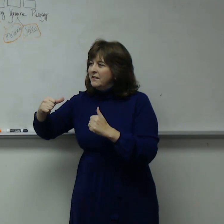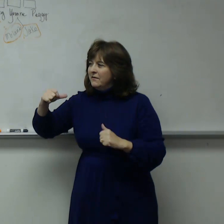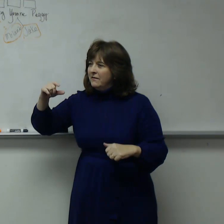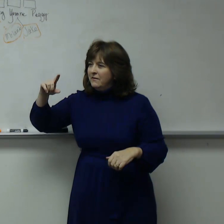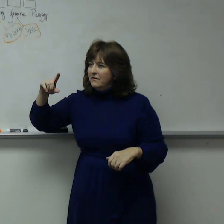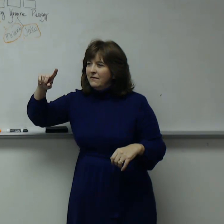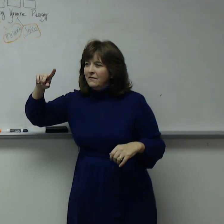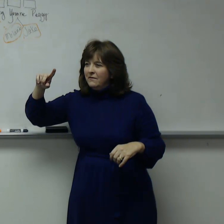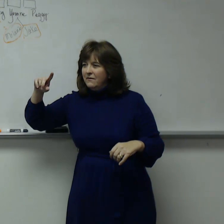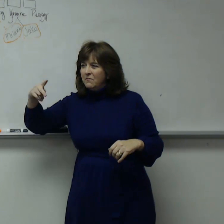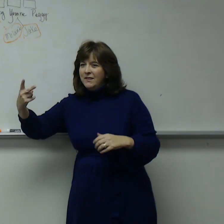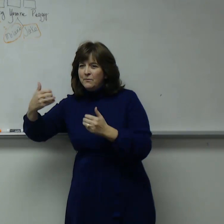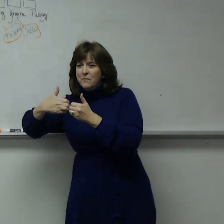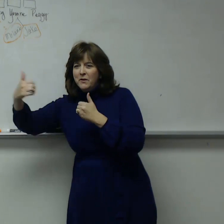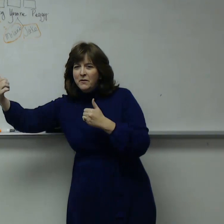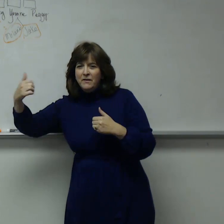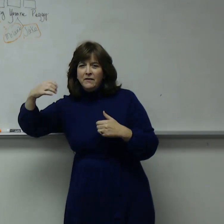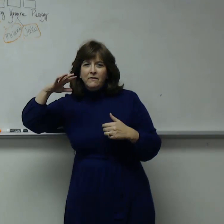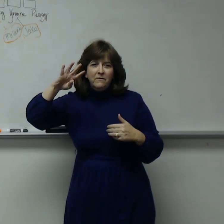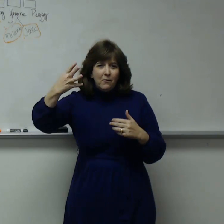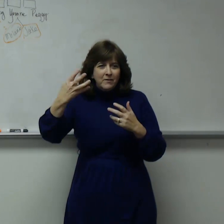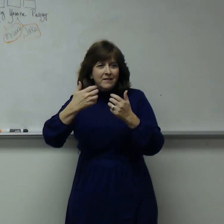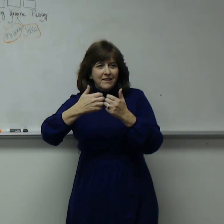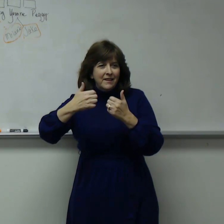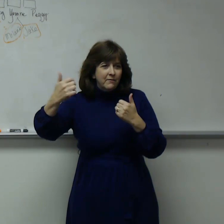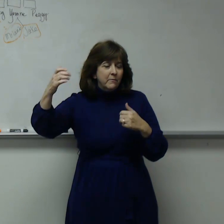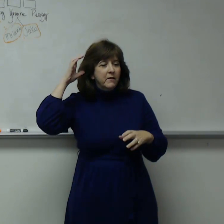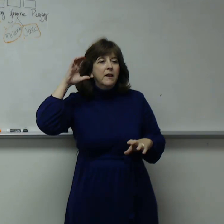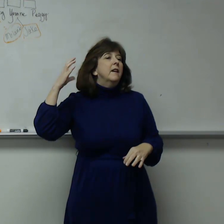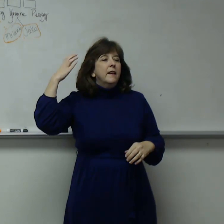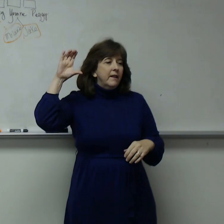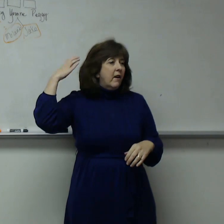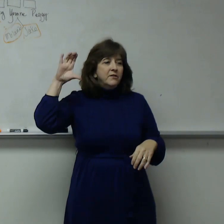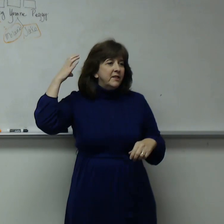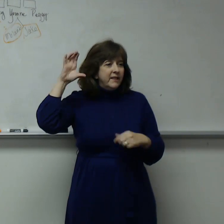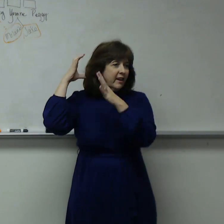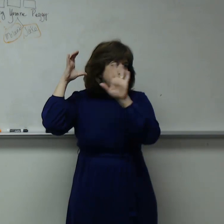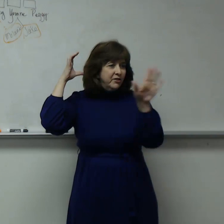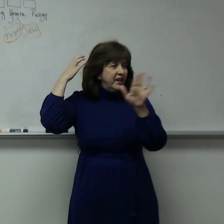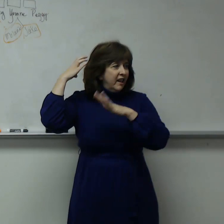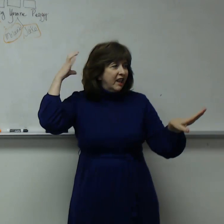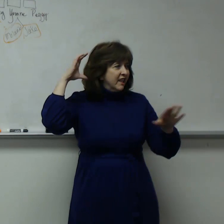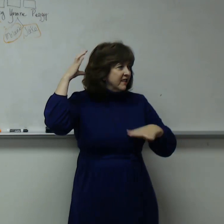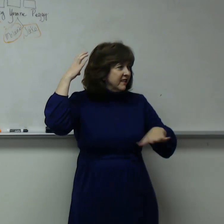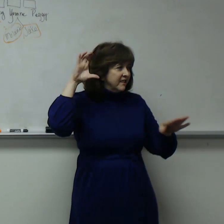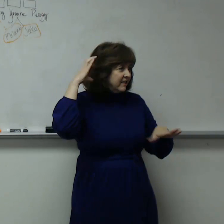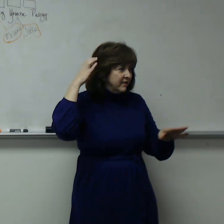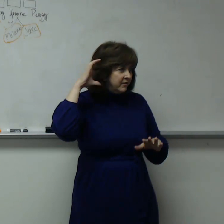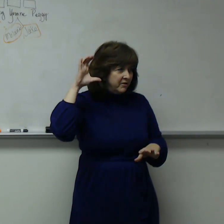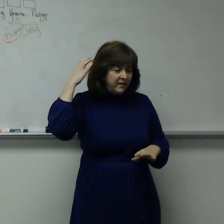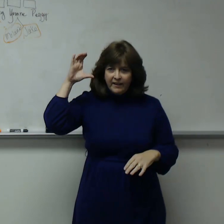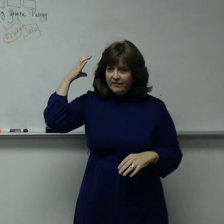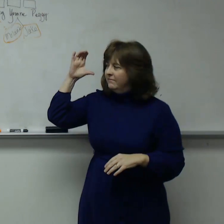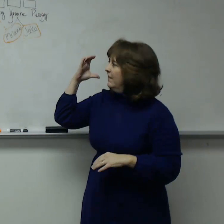to twice removed and 14th removed, they're all just at the ear. Generic cousins. Cousins are generic.